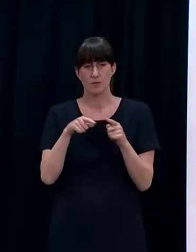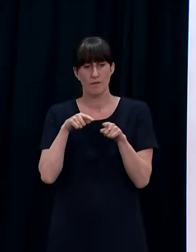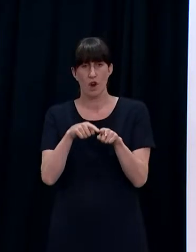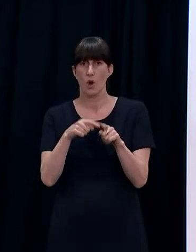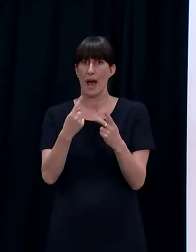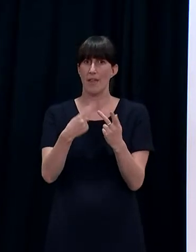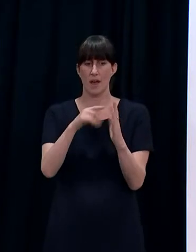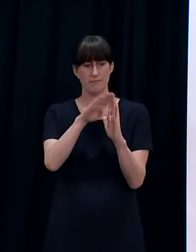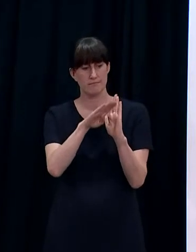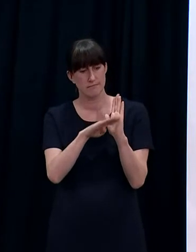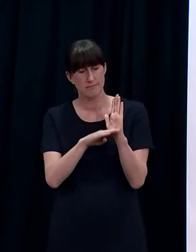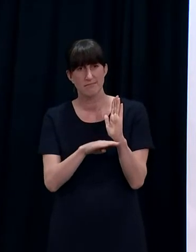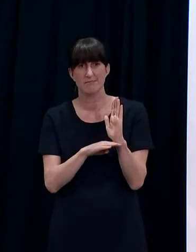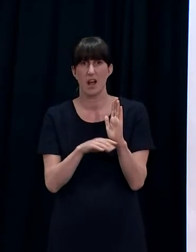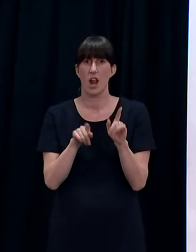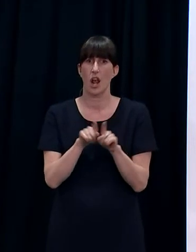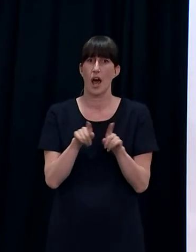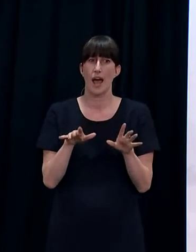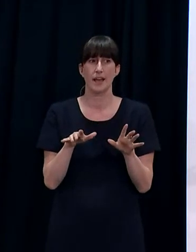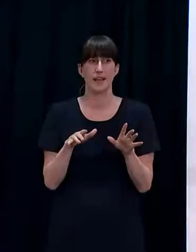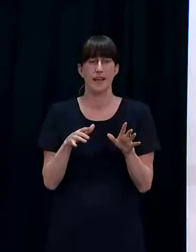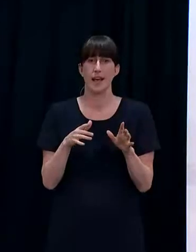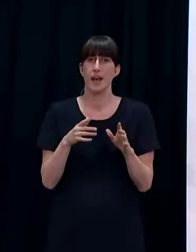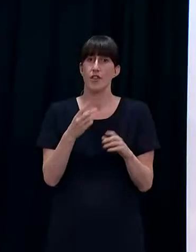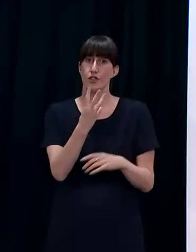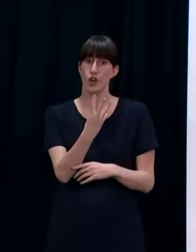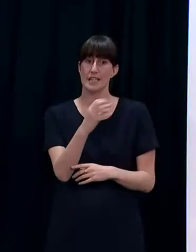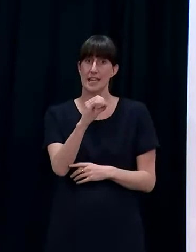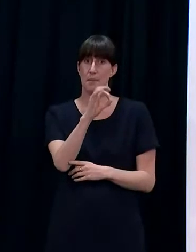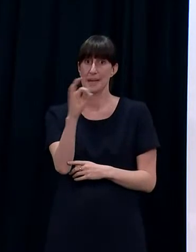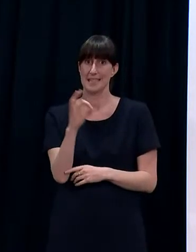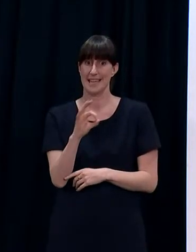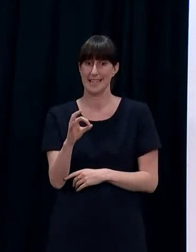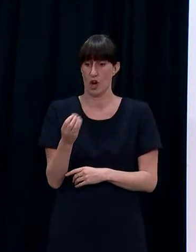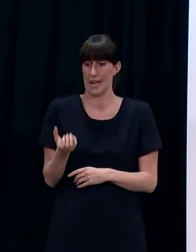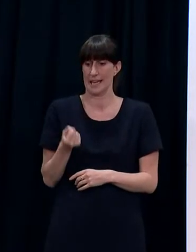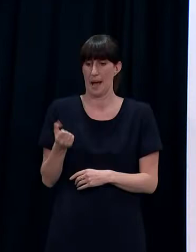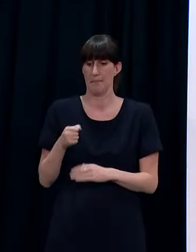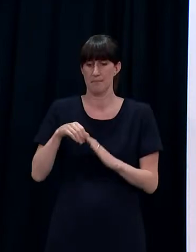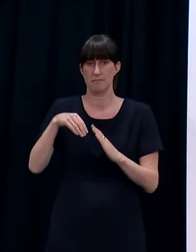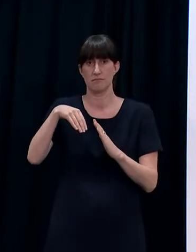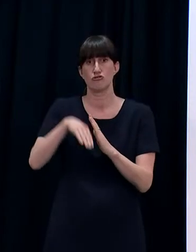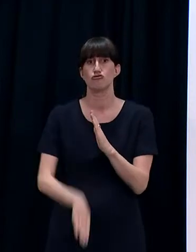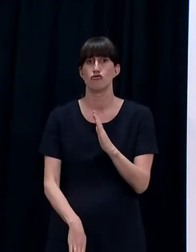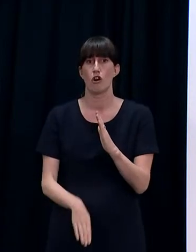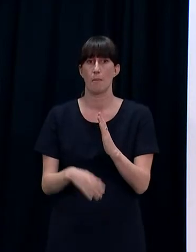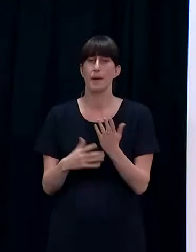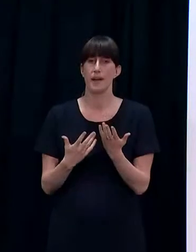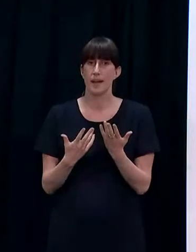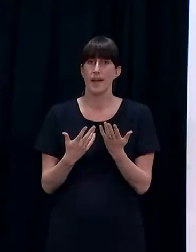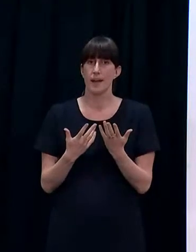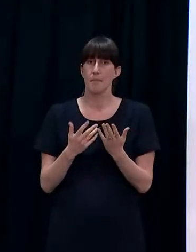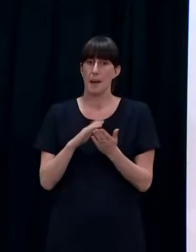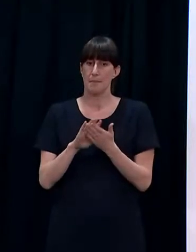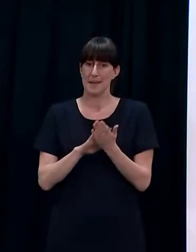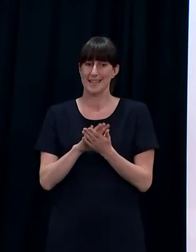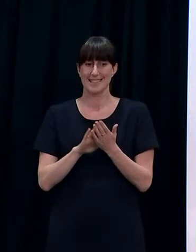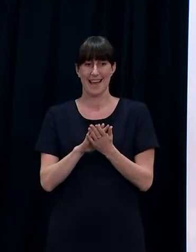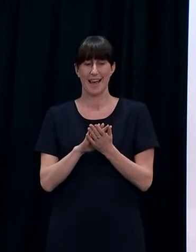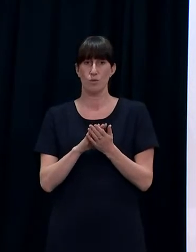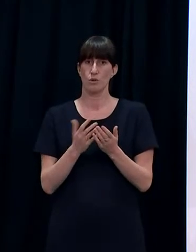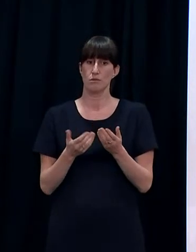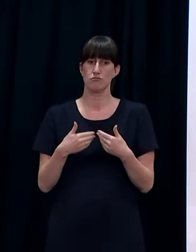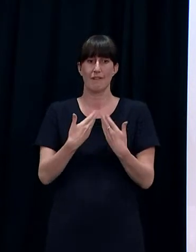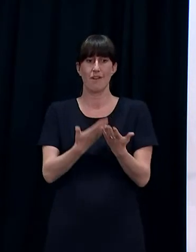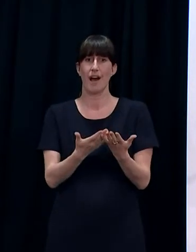requirements under the scheme, such as demonstrating a 30% decline in revenue, but this will provide cash flow and confidence for more businesses at